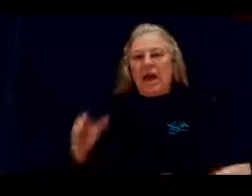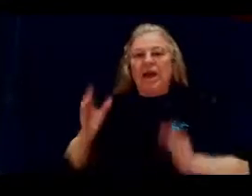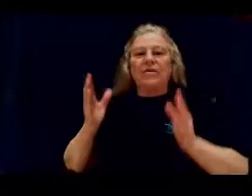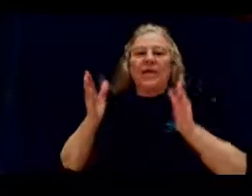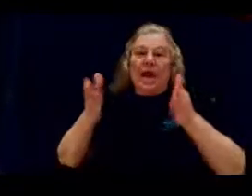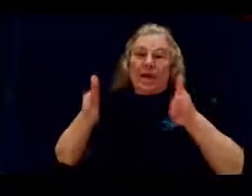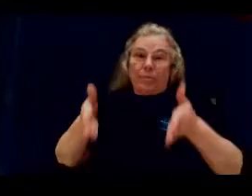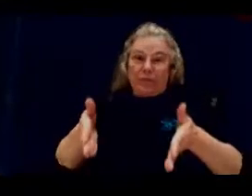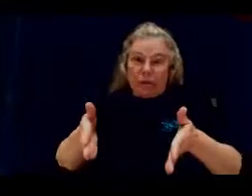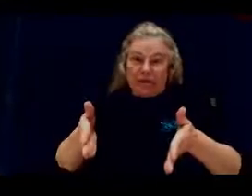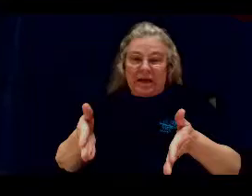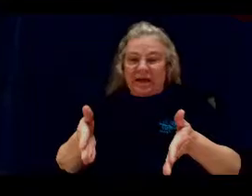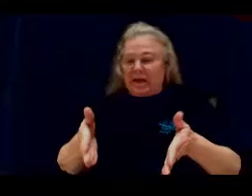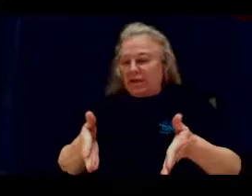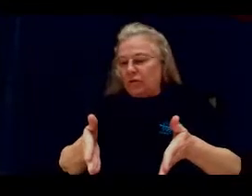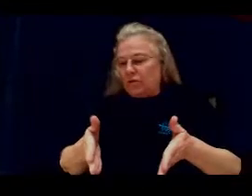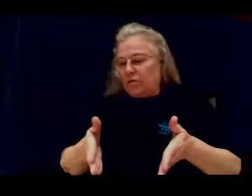and then add a person ending to it.